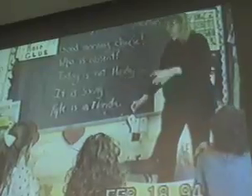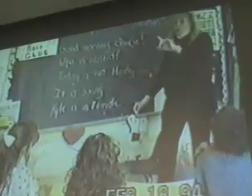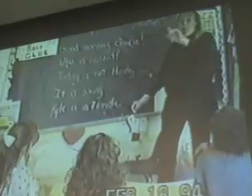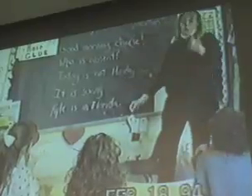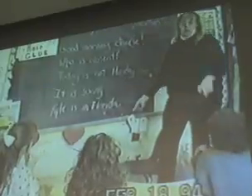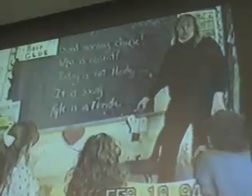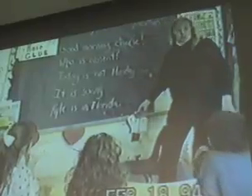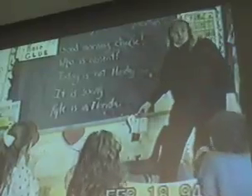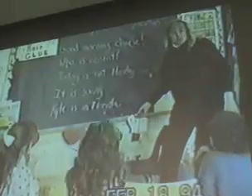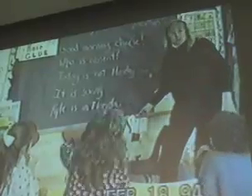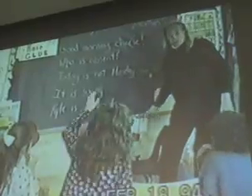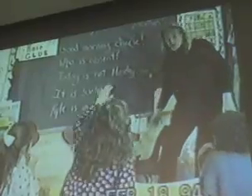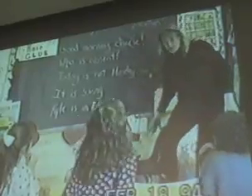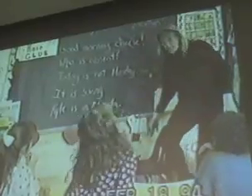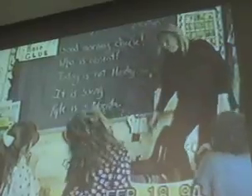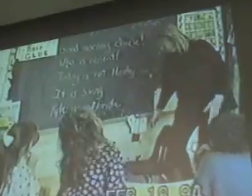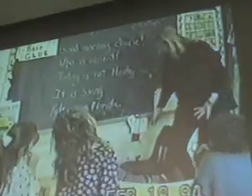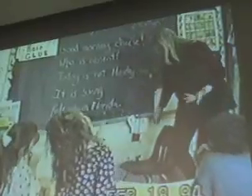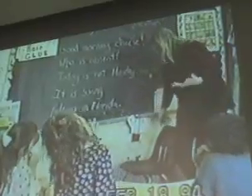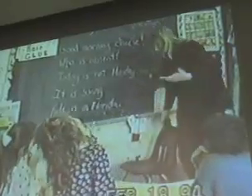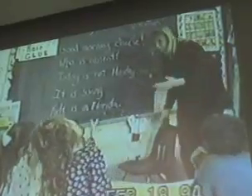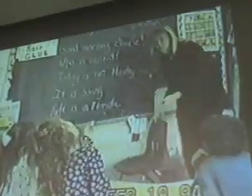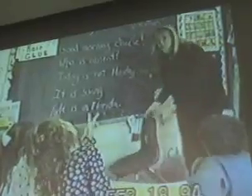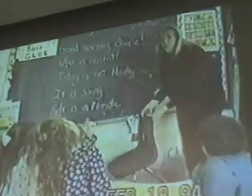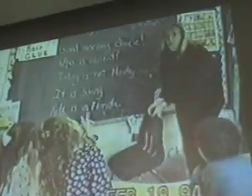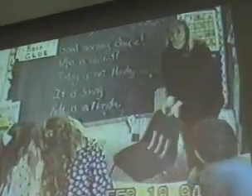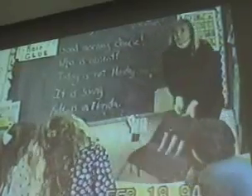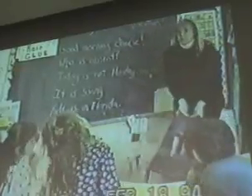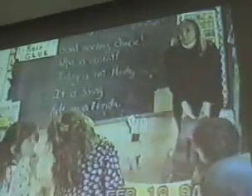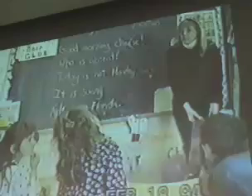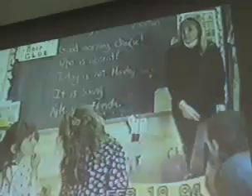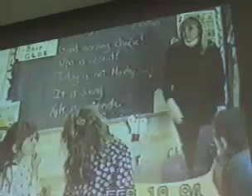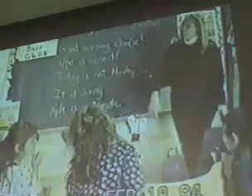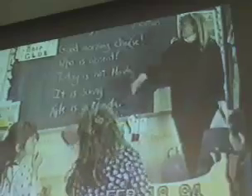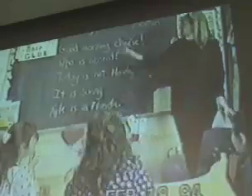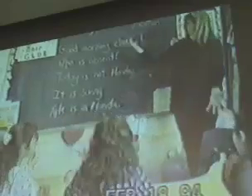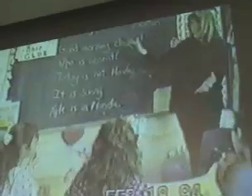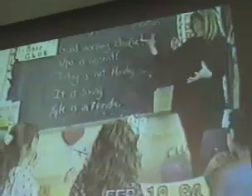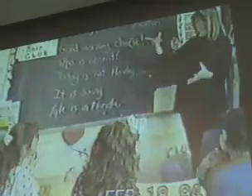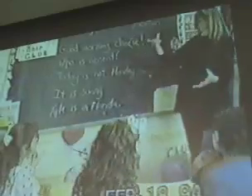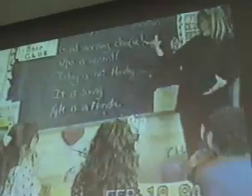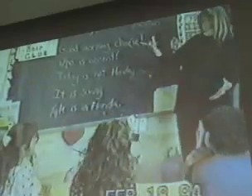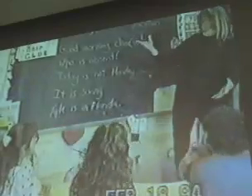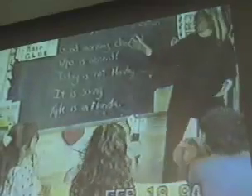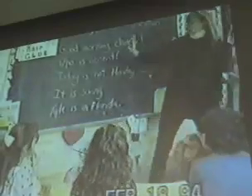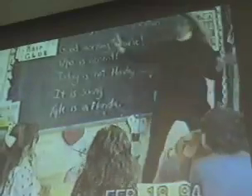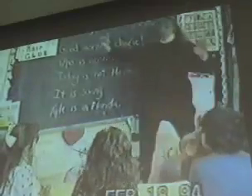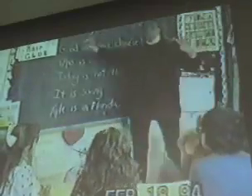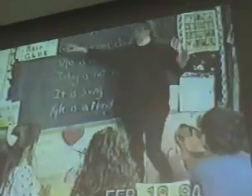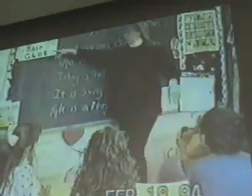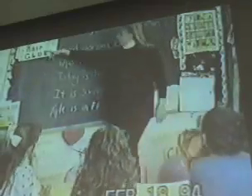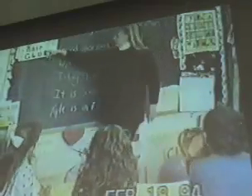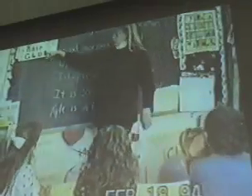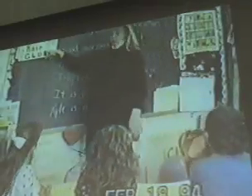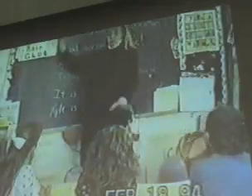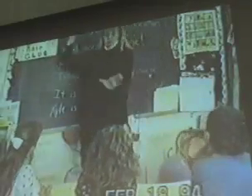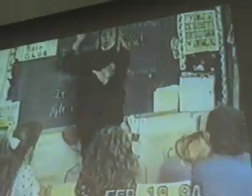I forgot the question mark. And she's already read it and answering what the question is. Kyle! Okay, who wants to